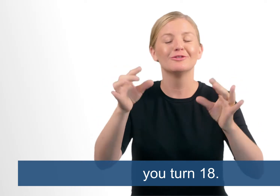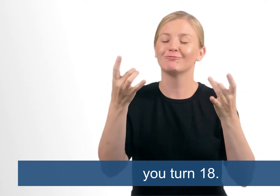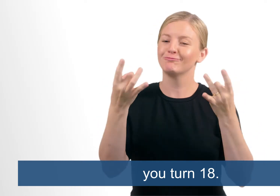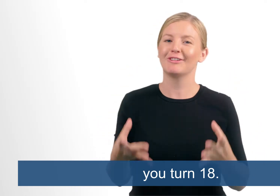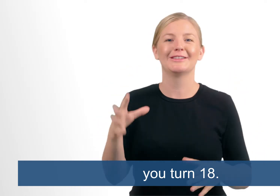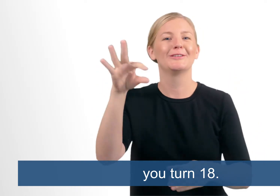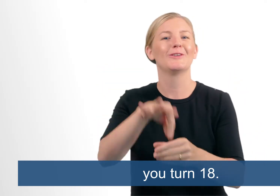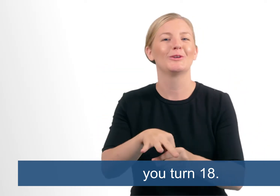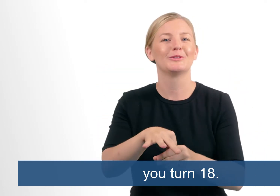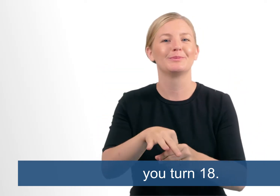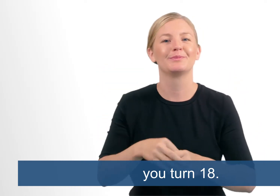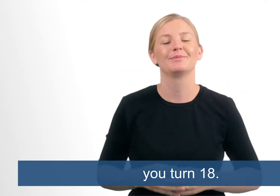18.